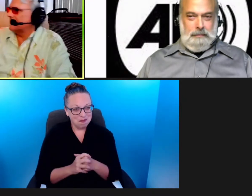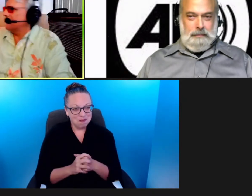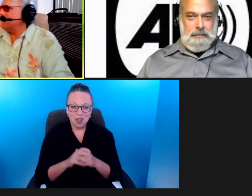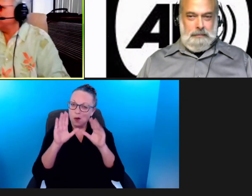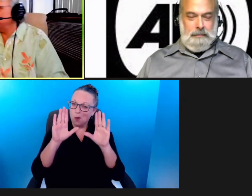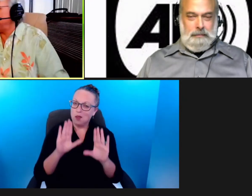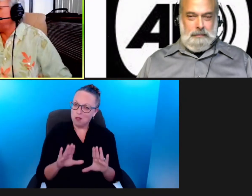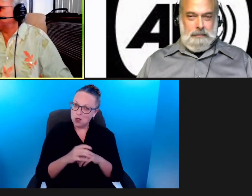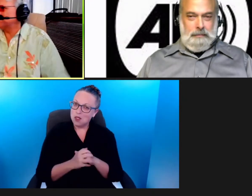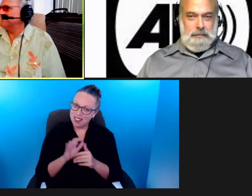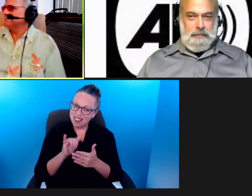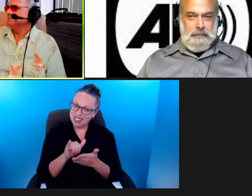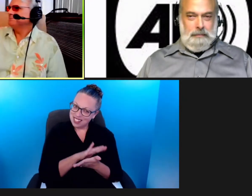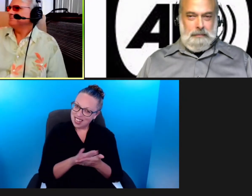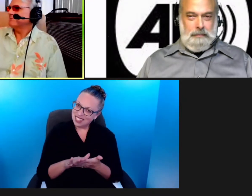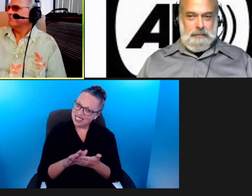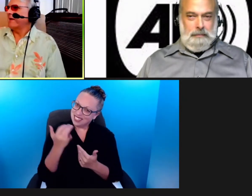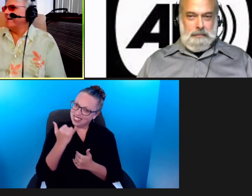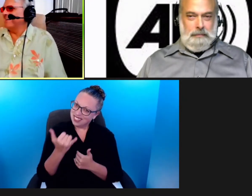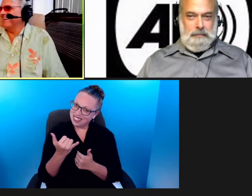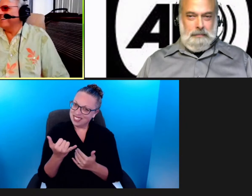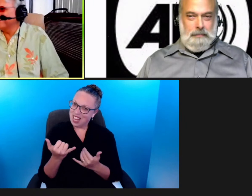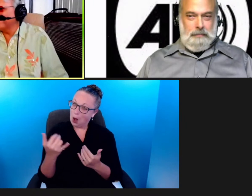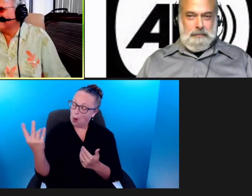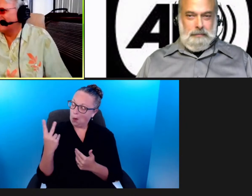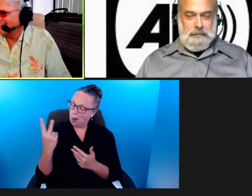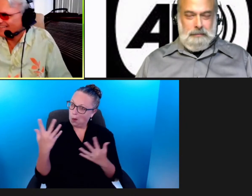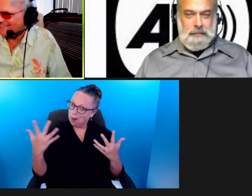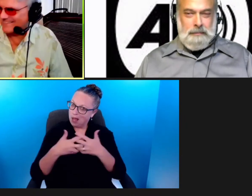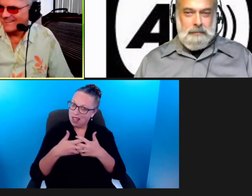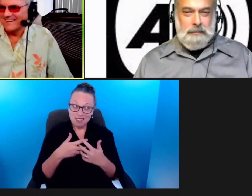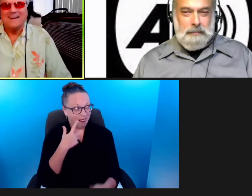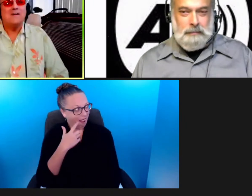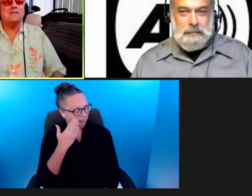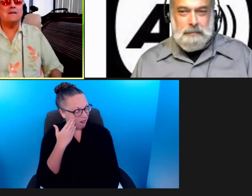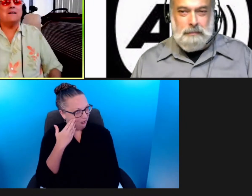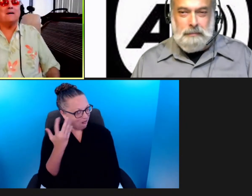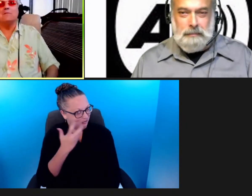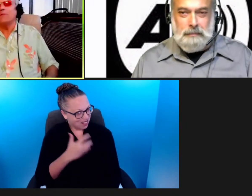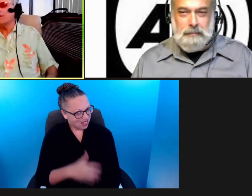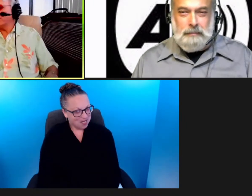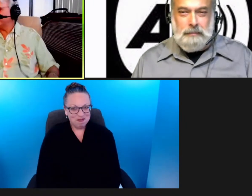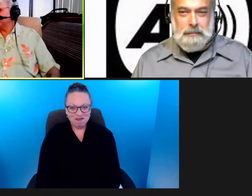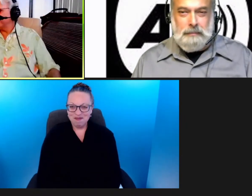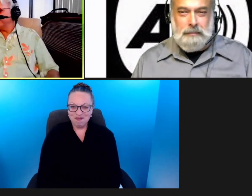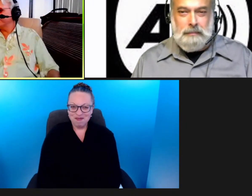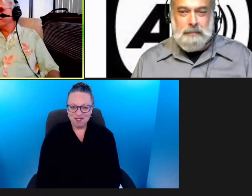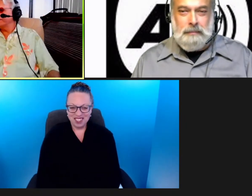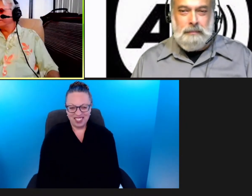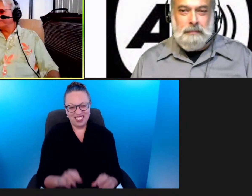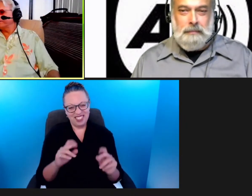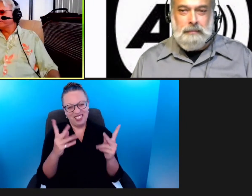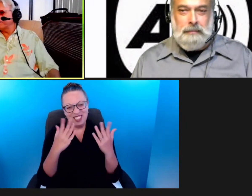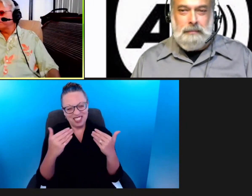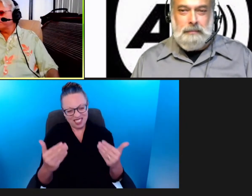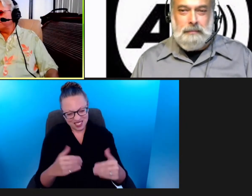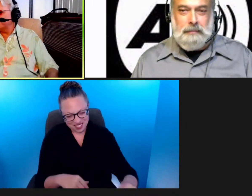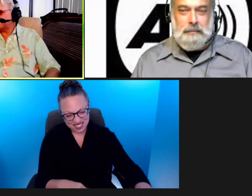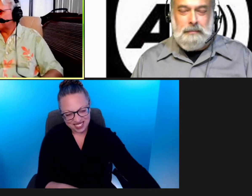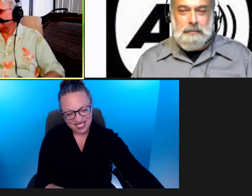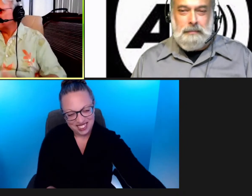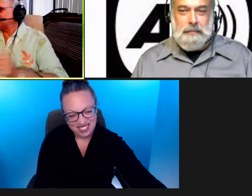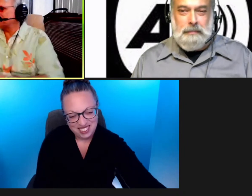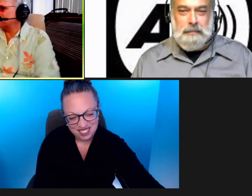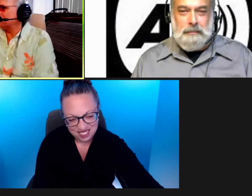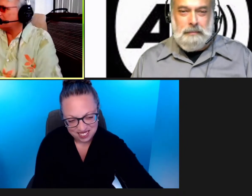red, and now we match. I know. It's awesome. Okay. Well, let's get on to the details of